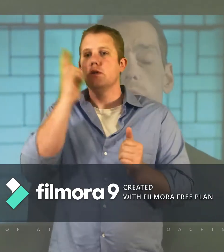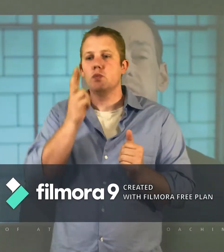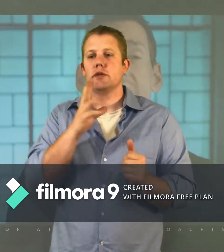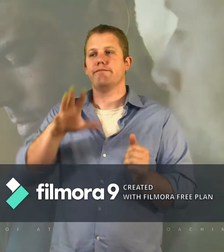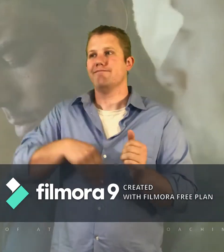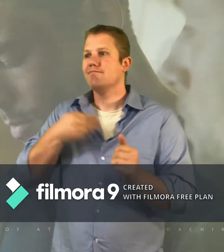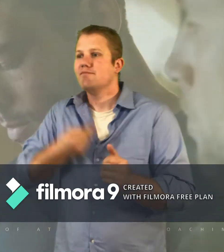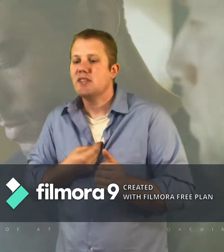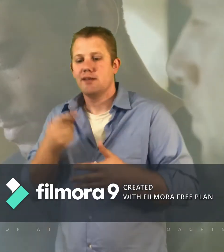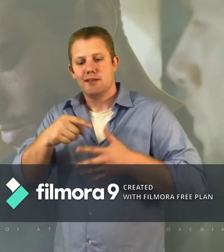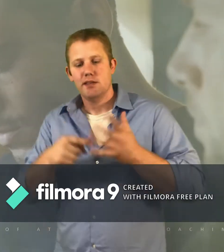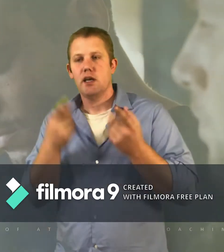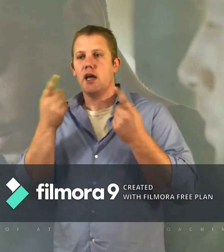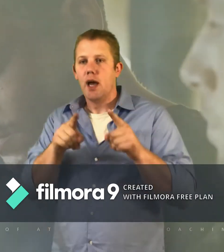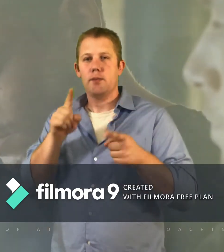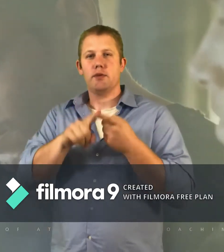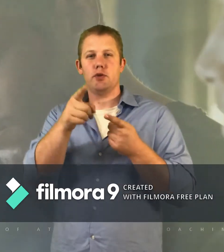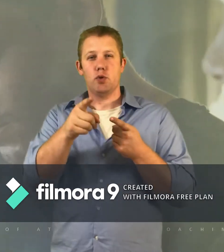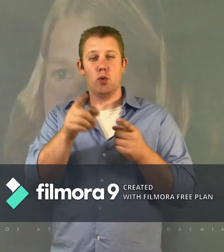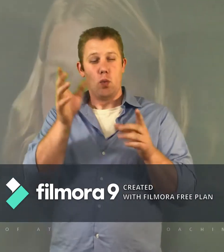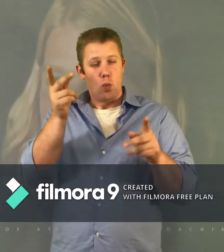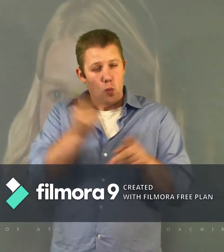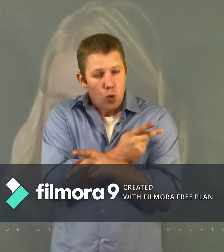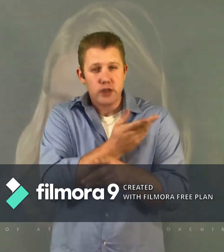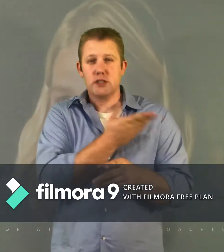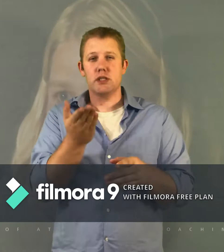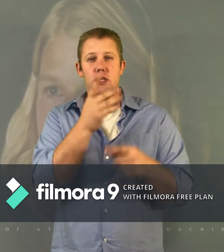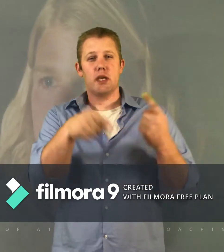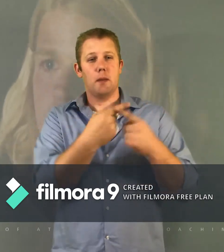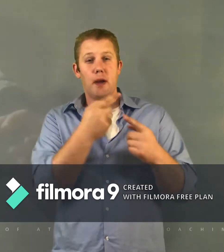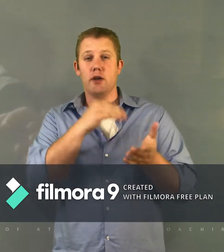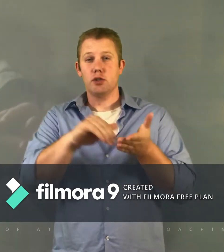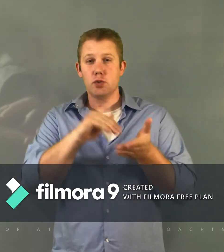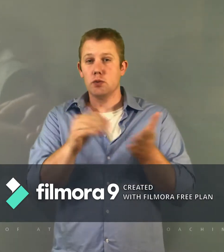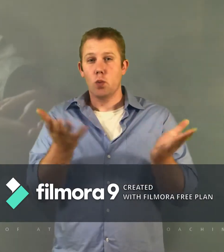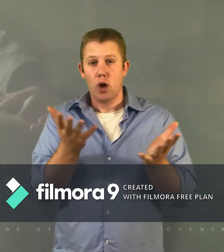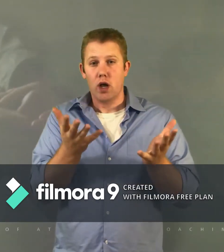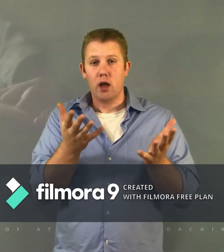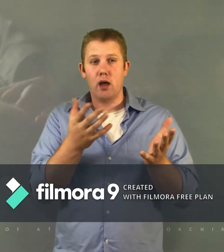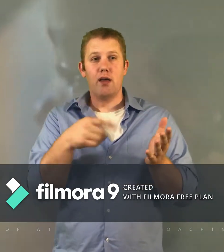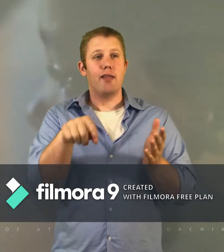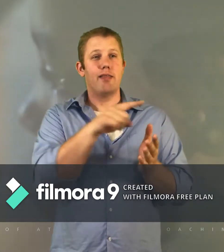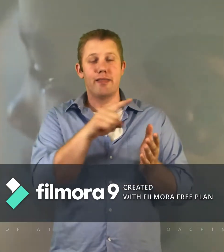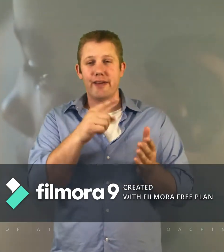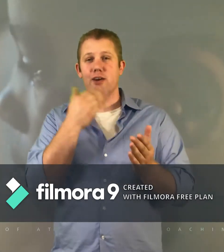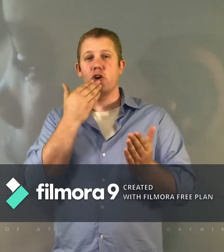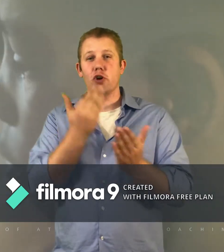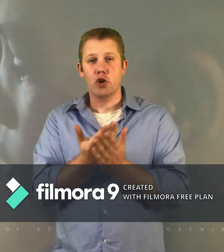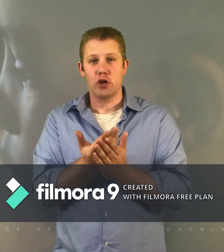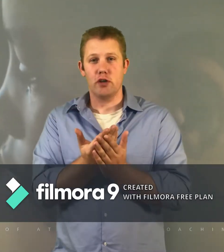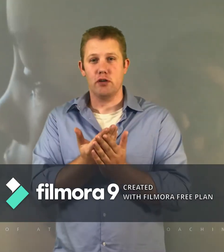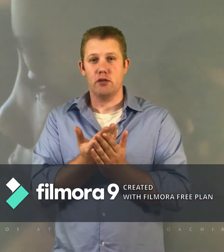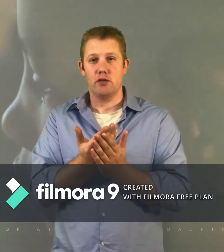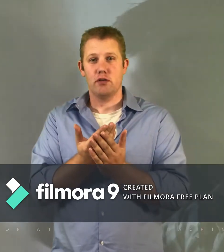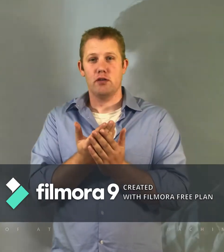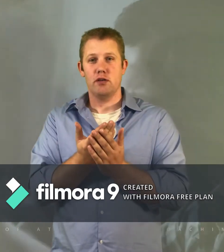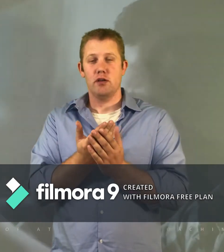have every reason to be upset by the things that have happened to you. The most sinister thing about excuses is